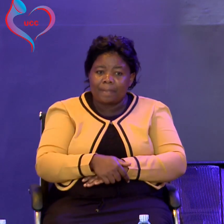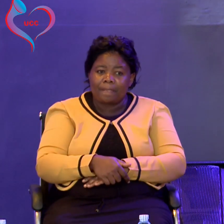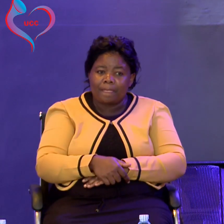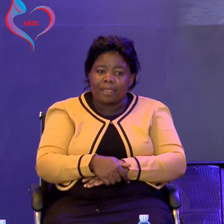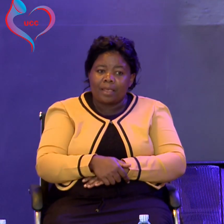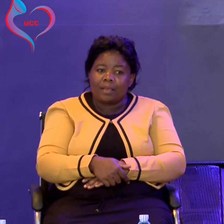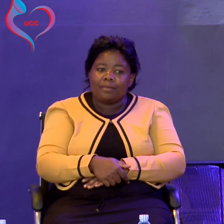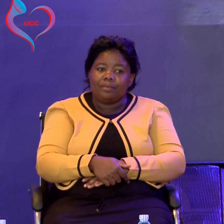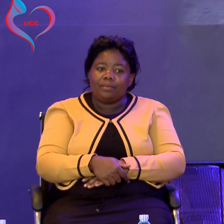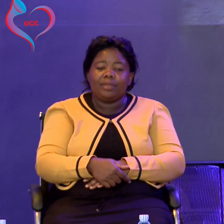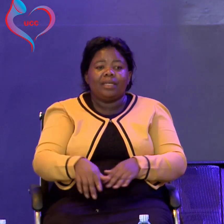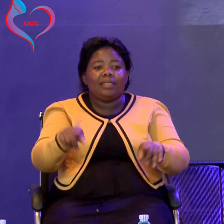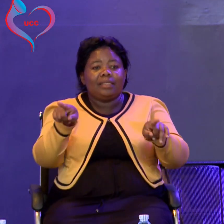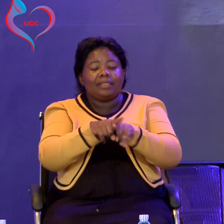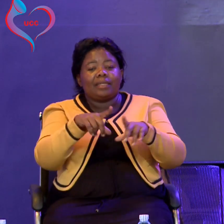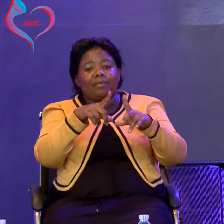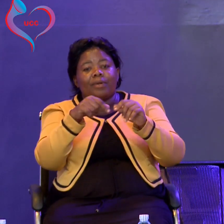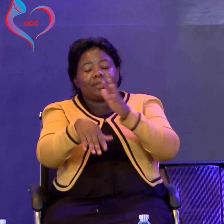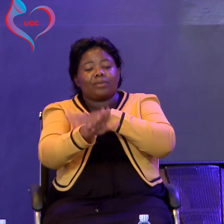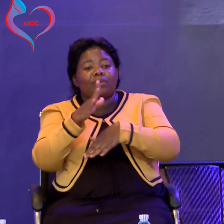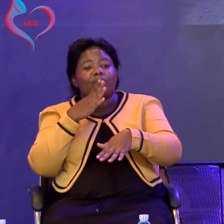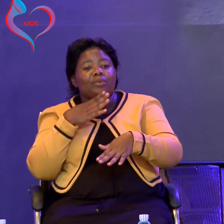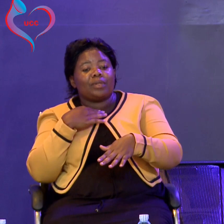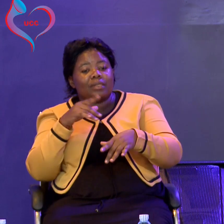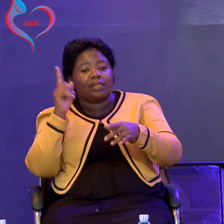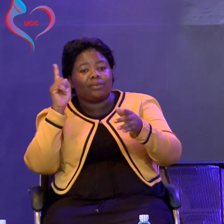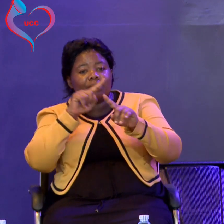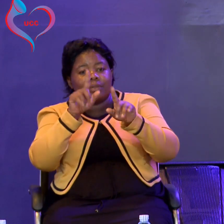Ate bino ebigambo kano byagala ekkanisa efune. And these are the words which